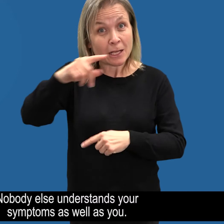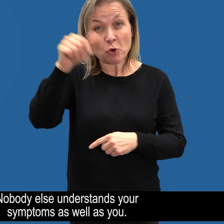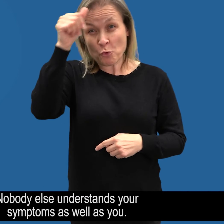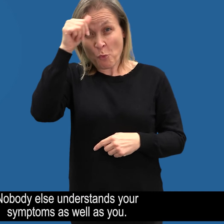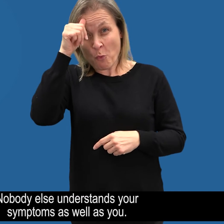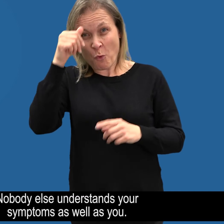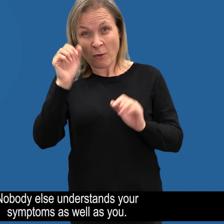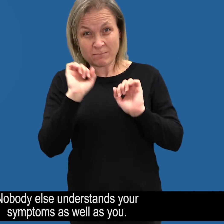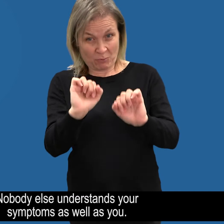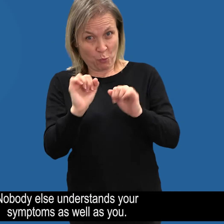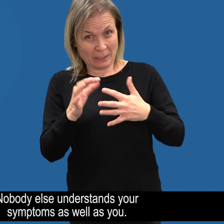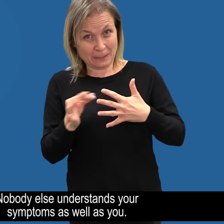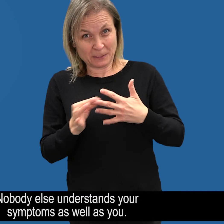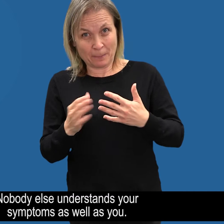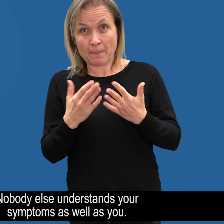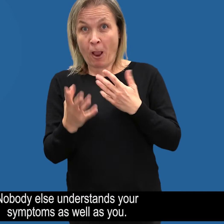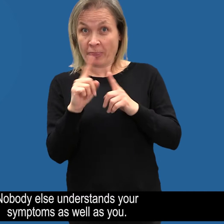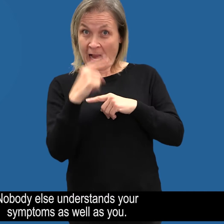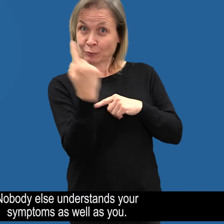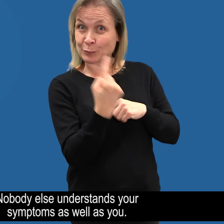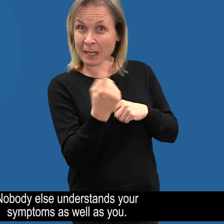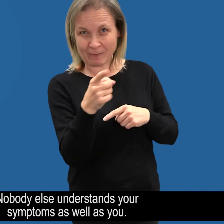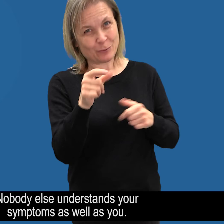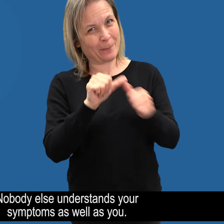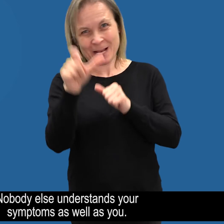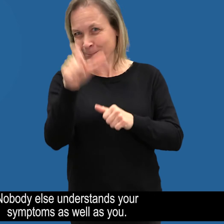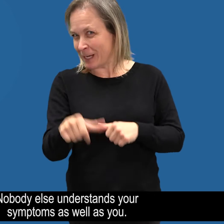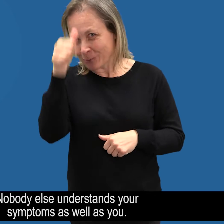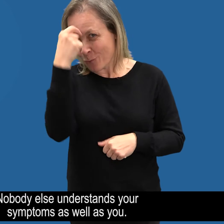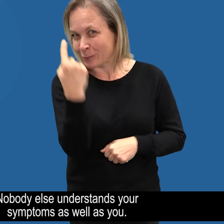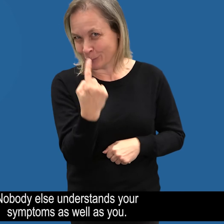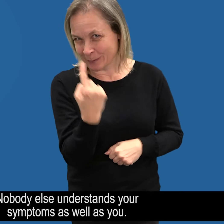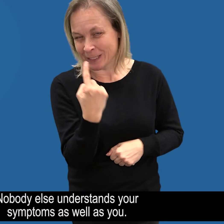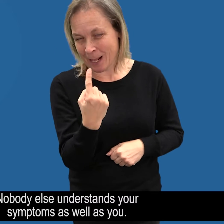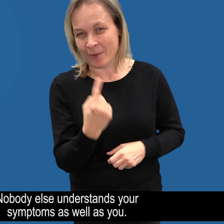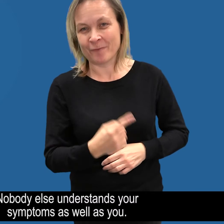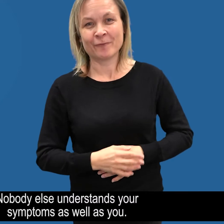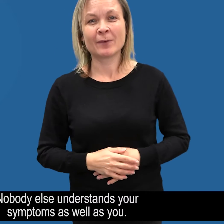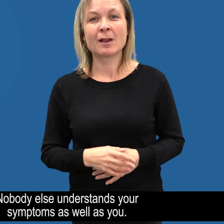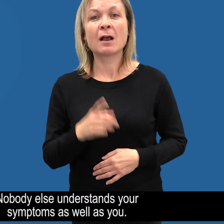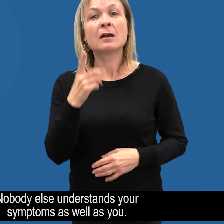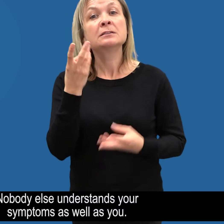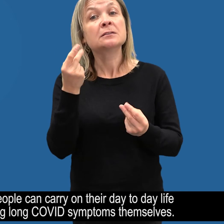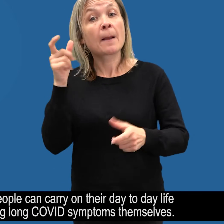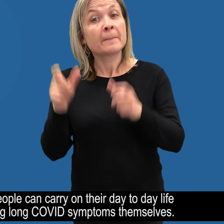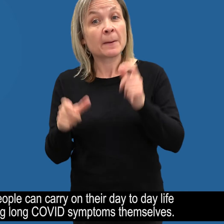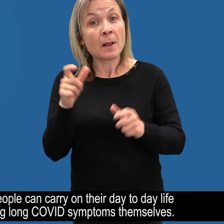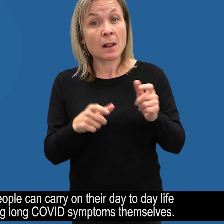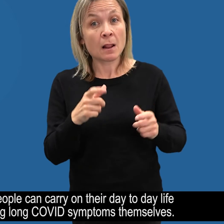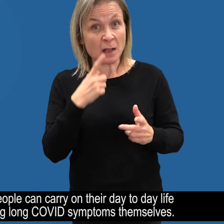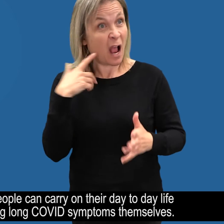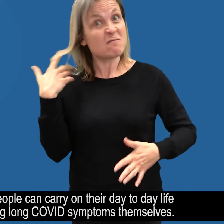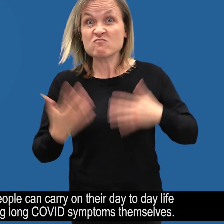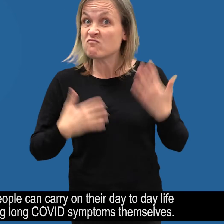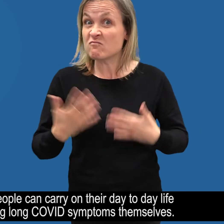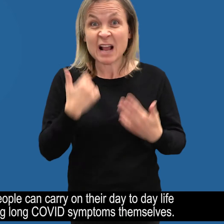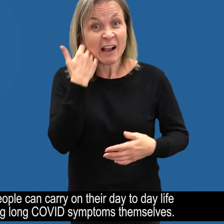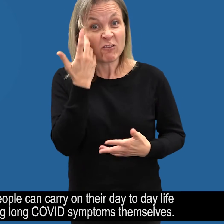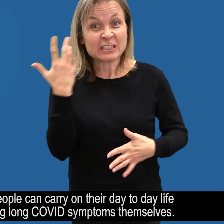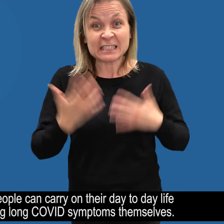Nobody else understands your symptoms as well as you. Some people can carry on their